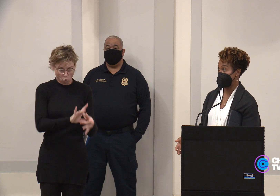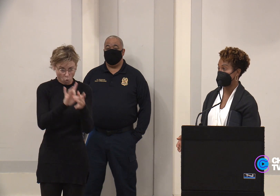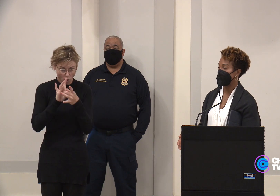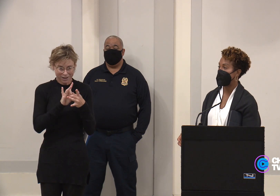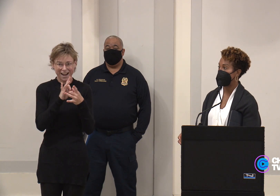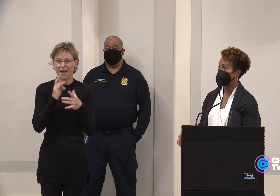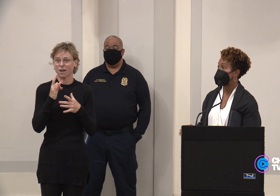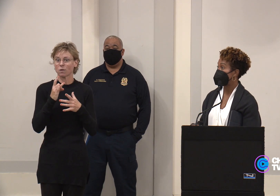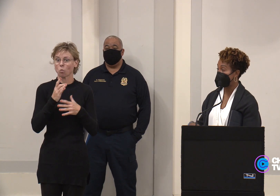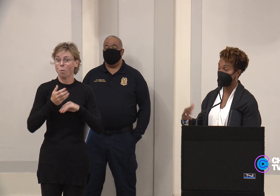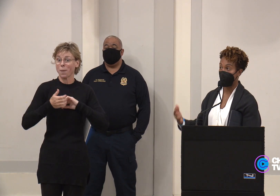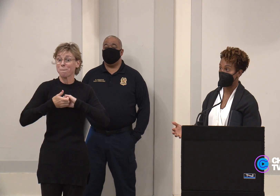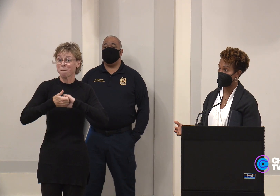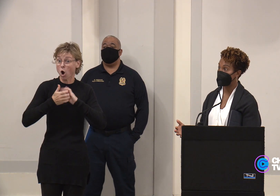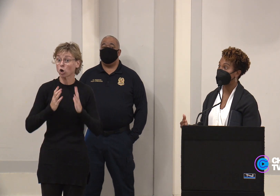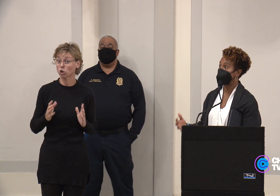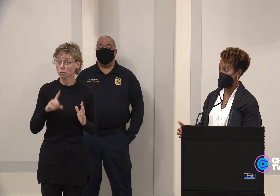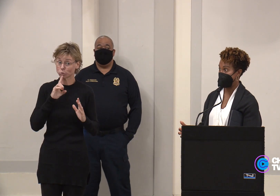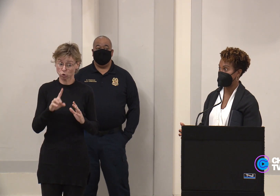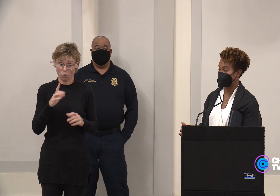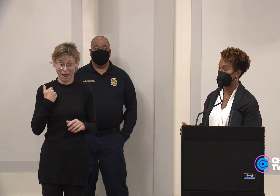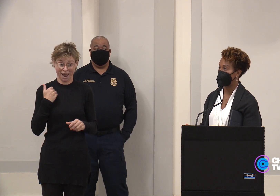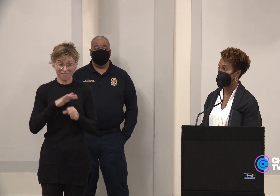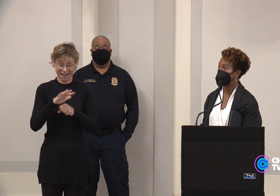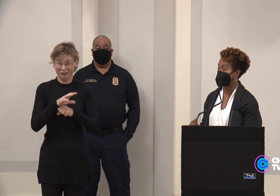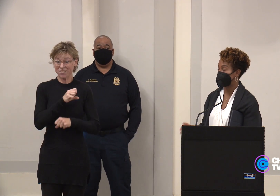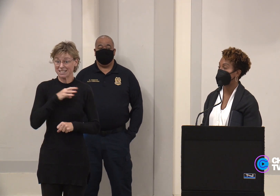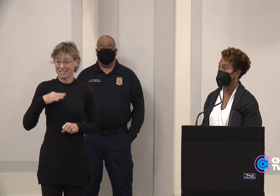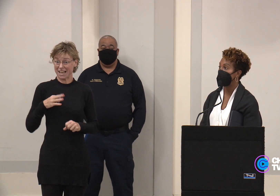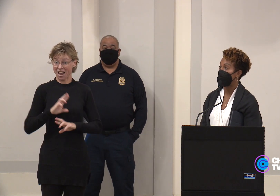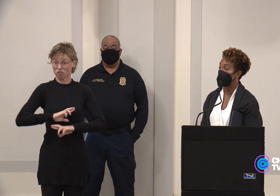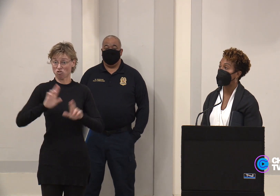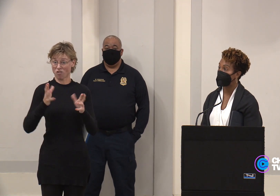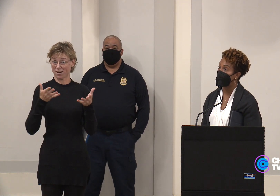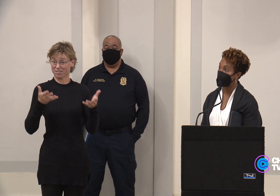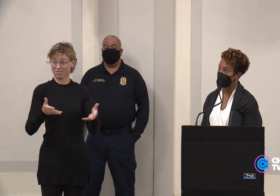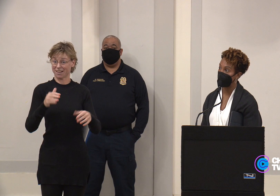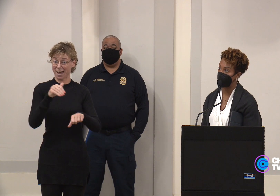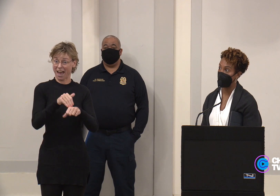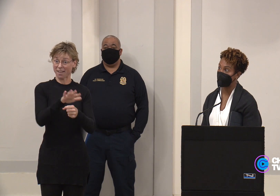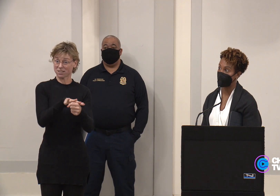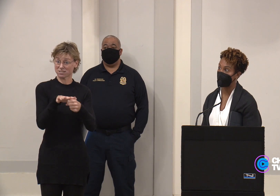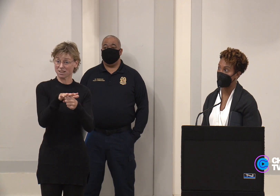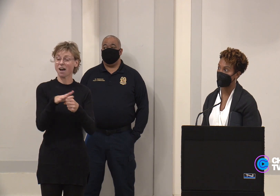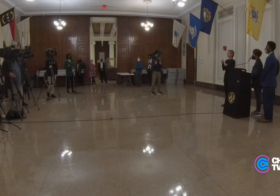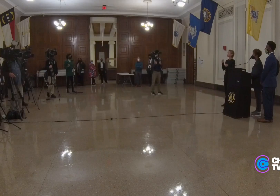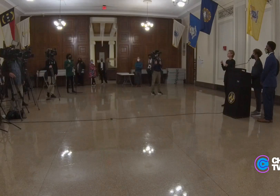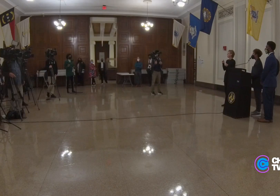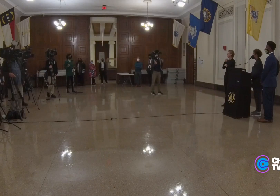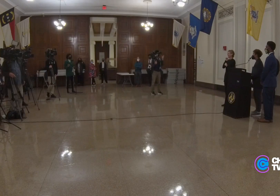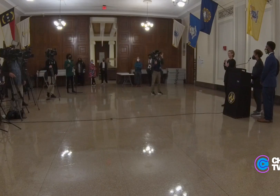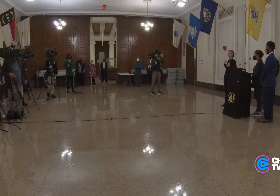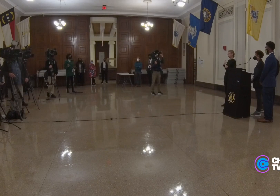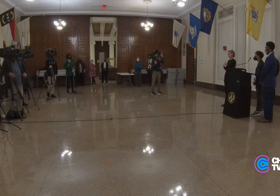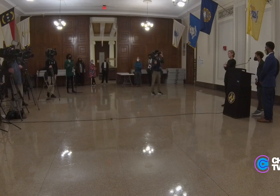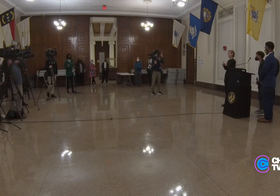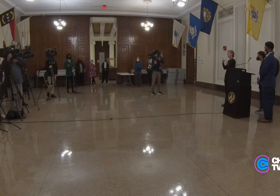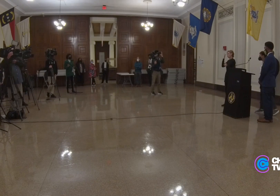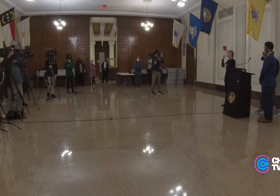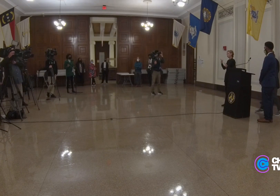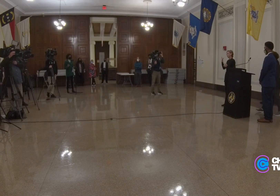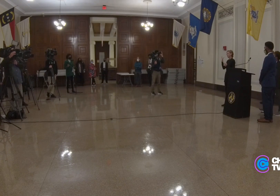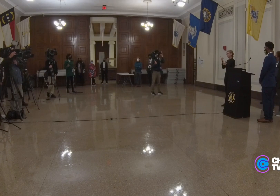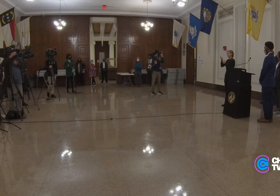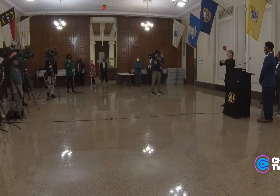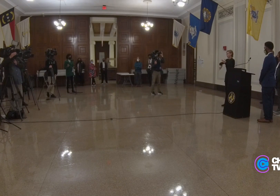on site. And so nothing happening today necessarily, but certainly early next week we will be vaccinating that group. And did I hear you correctly